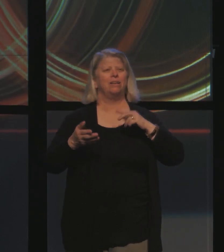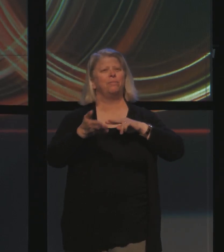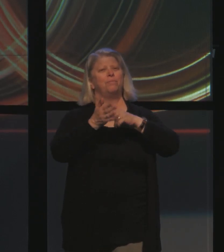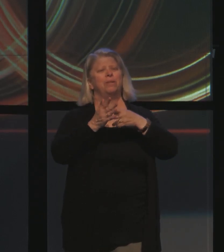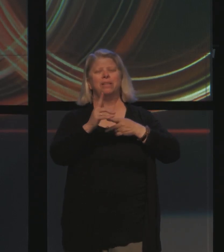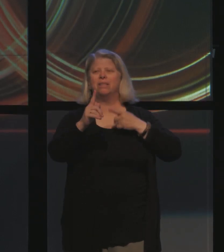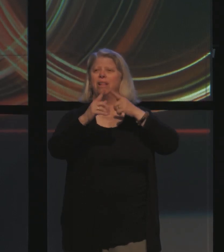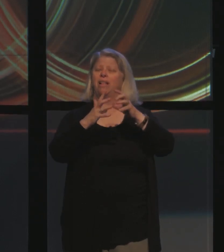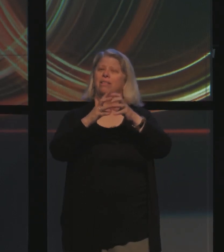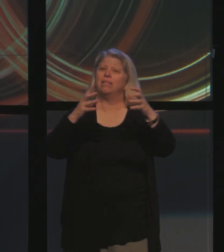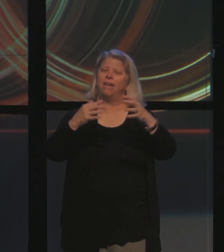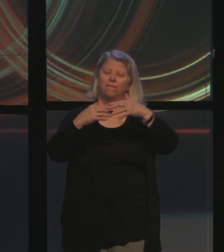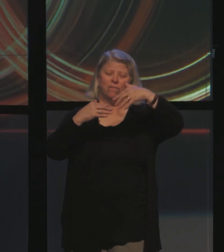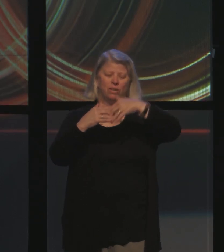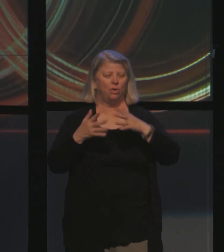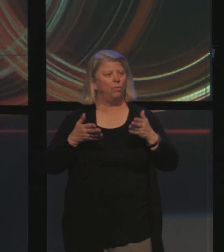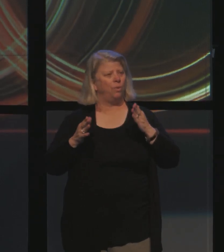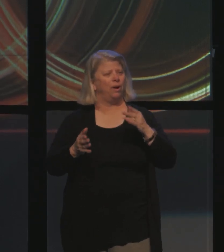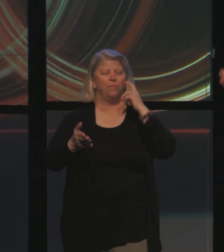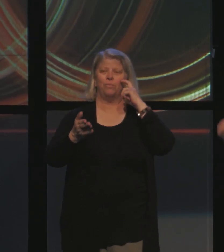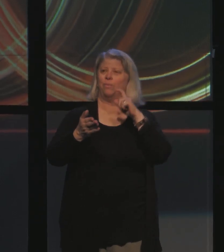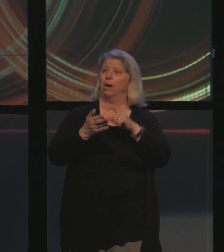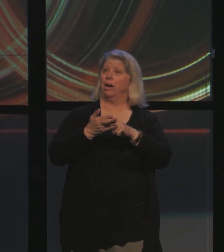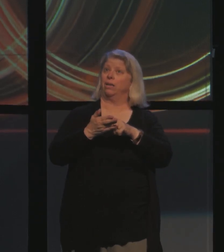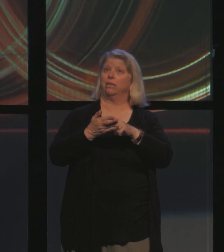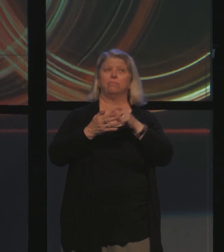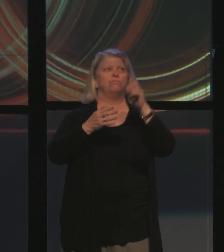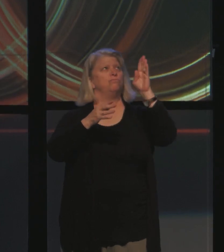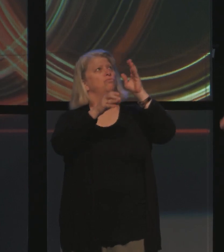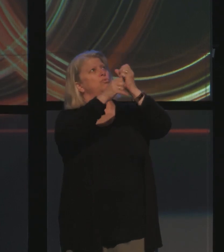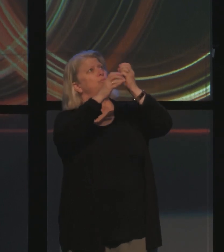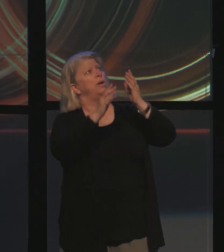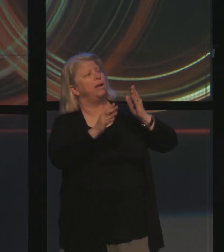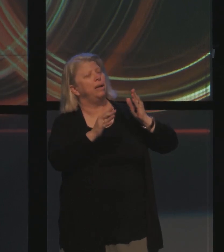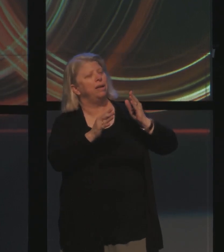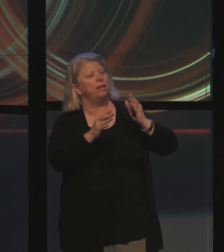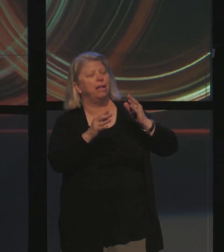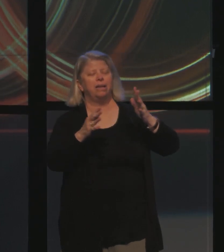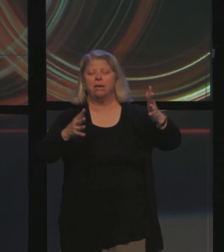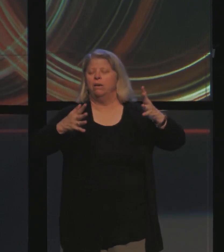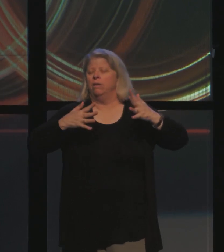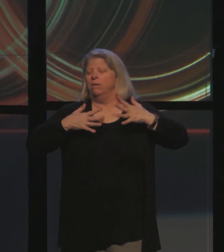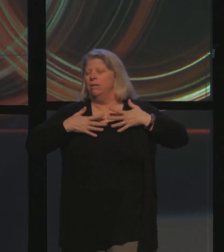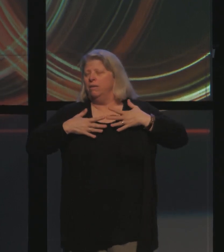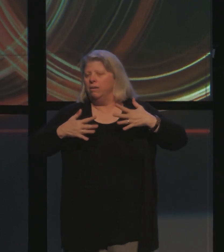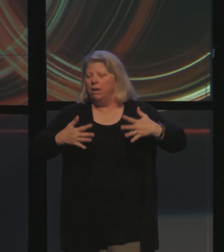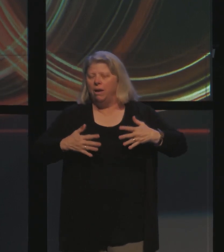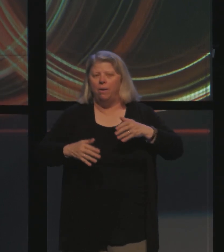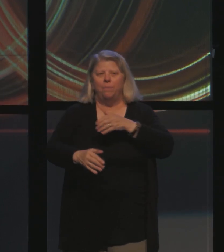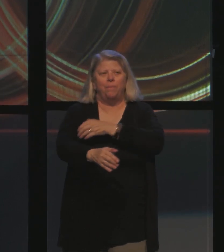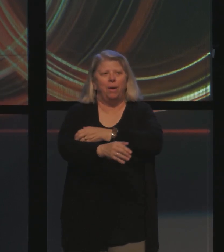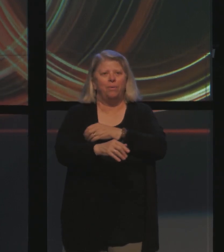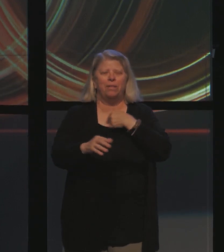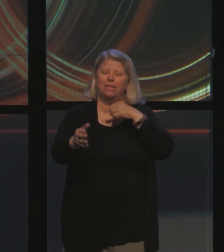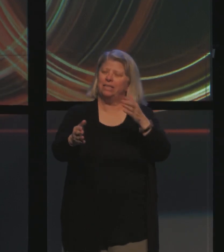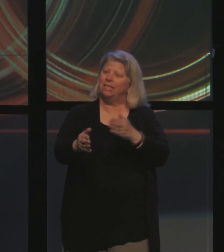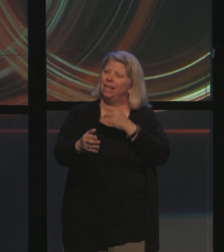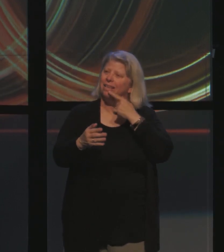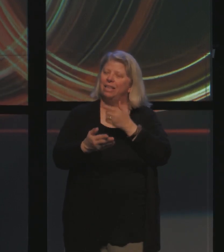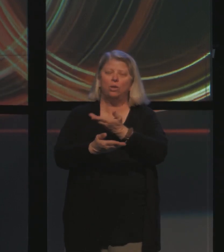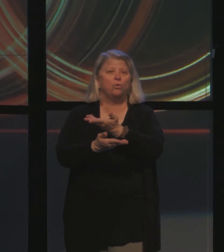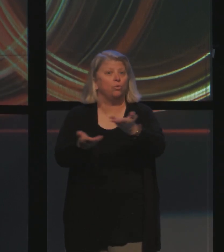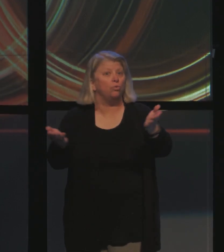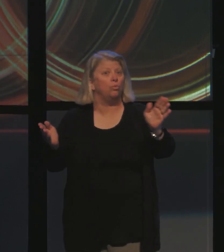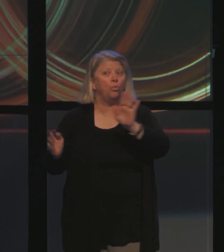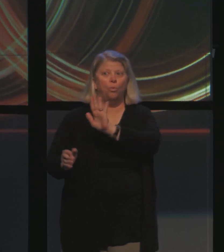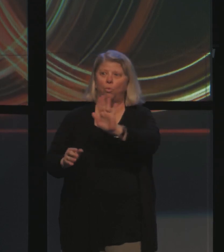lot the indigenous way of recognizing creator, of recognizing breath and power. And this song says, it's your